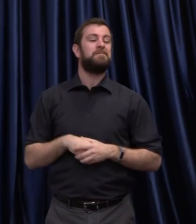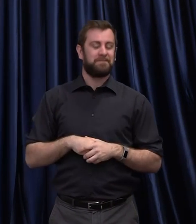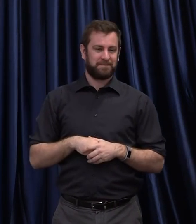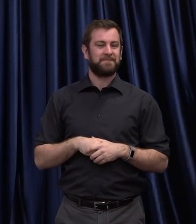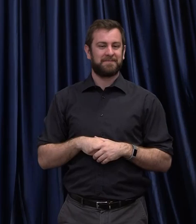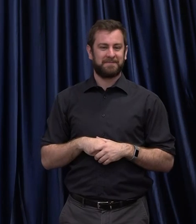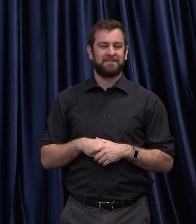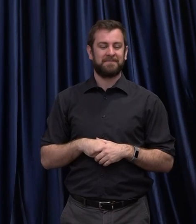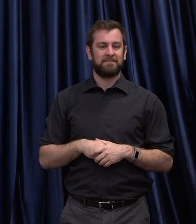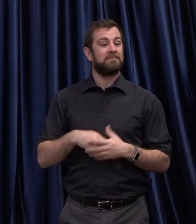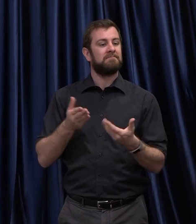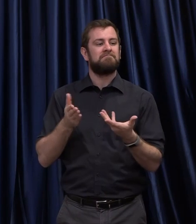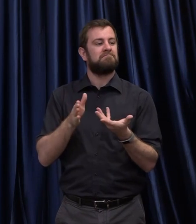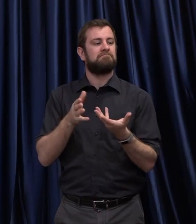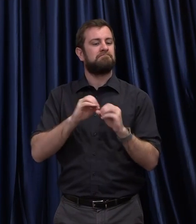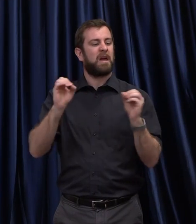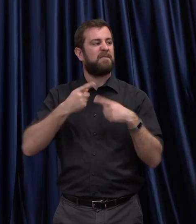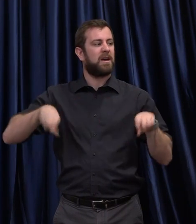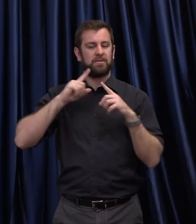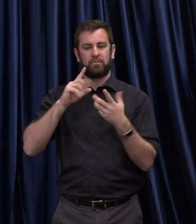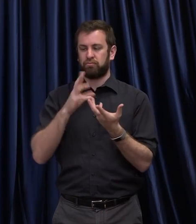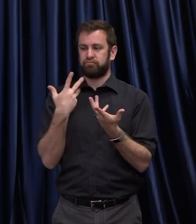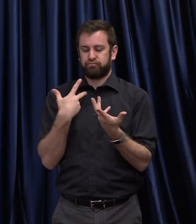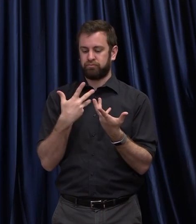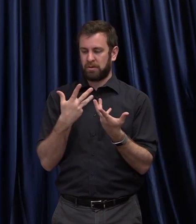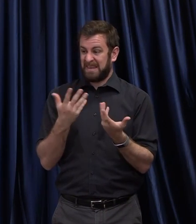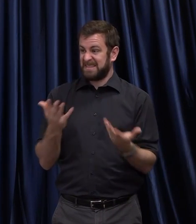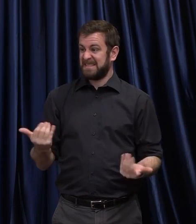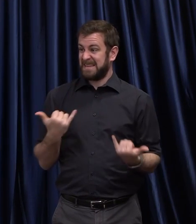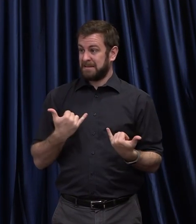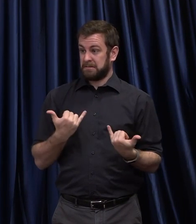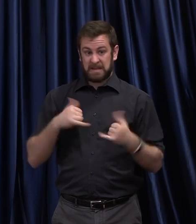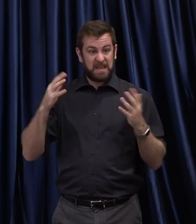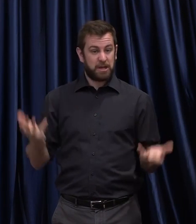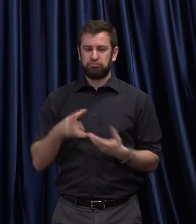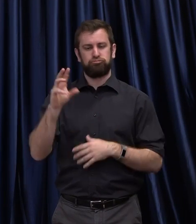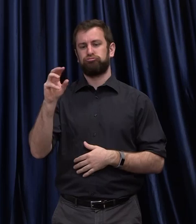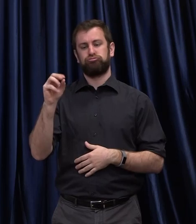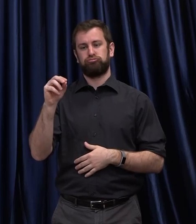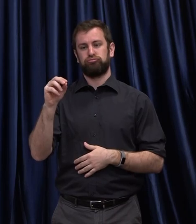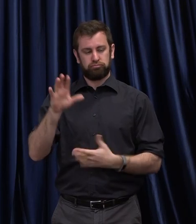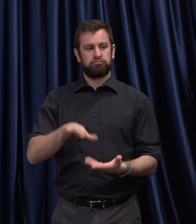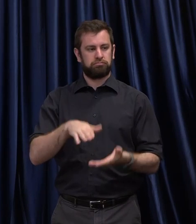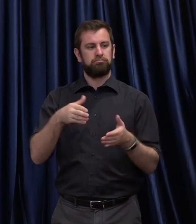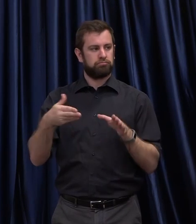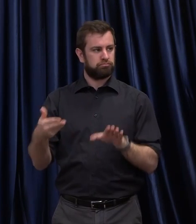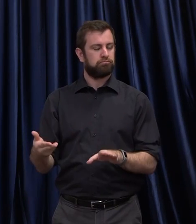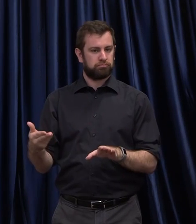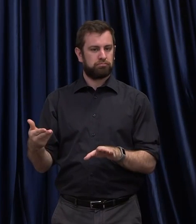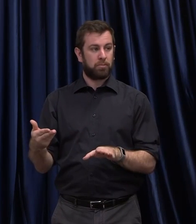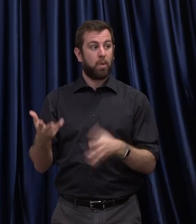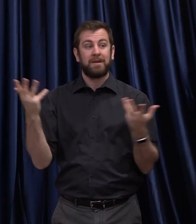us will be above the earth. Our bodies will be gone. What remains? It's the